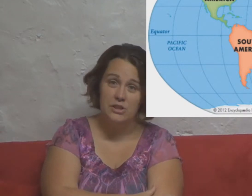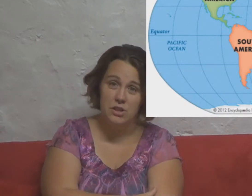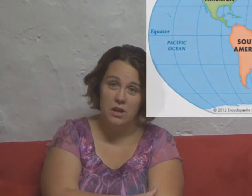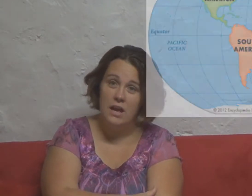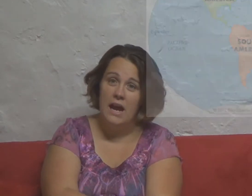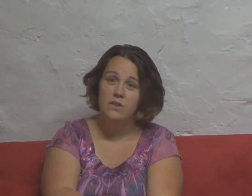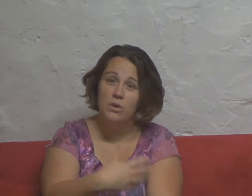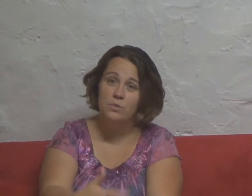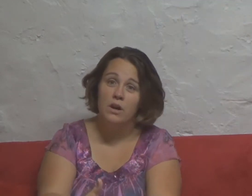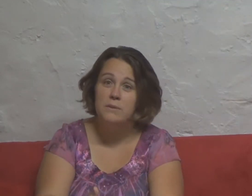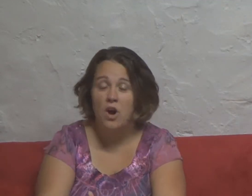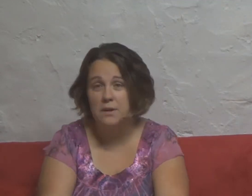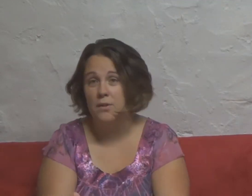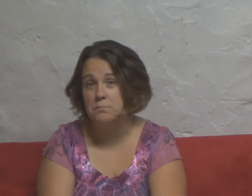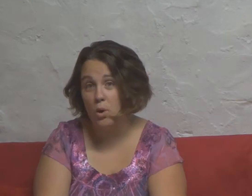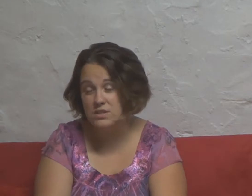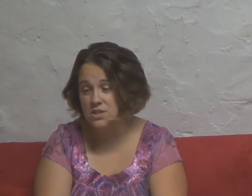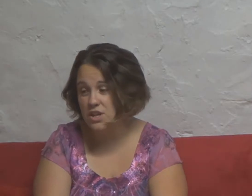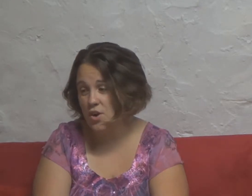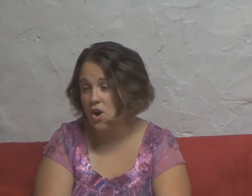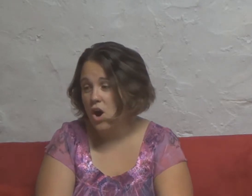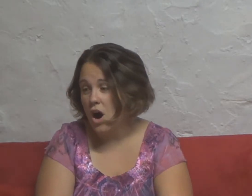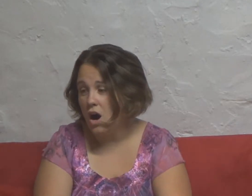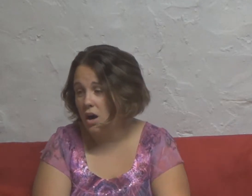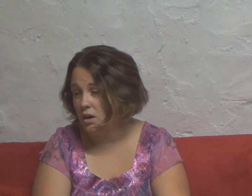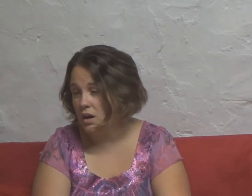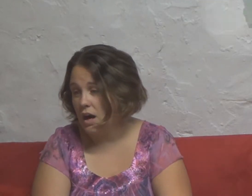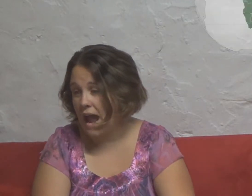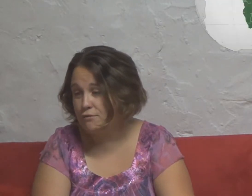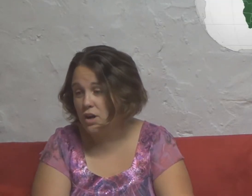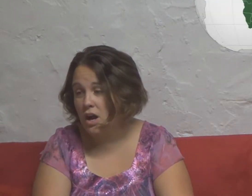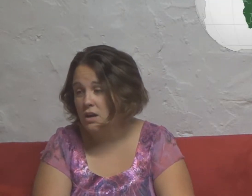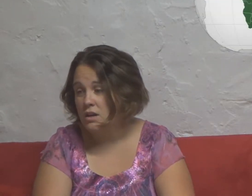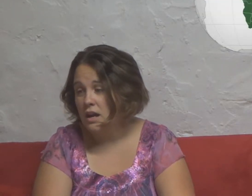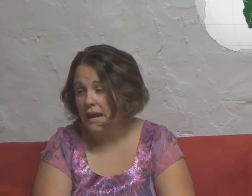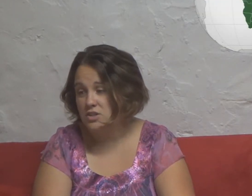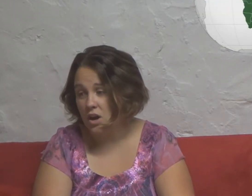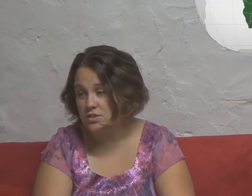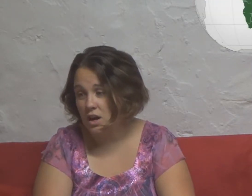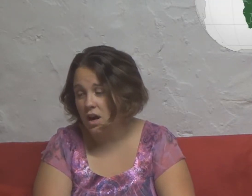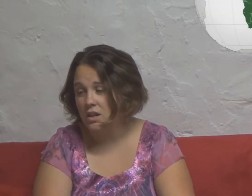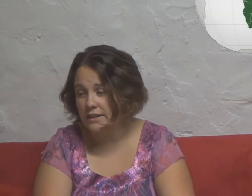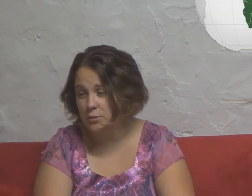Asia. And the ones that we're going to be talking about the most this year are Africa, Antarctica, a little